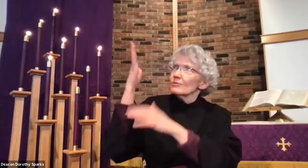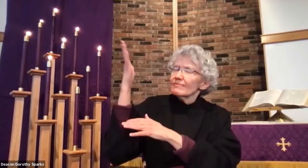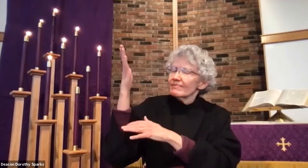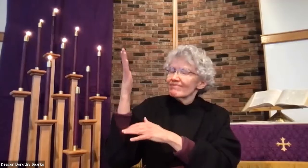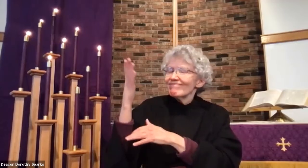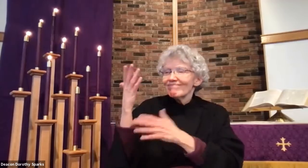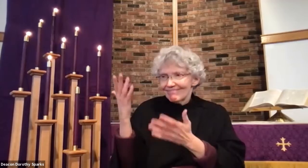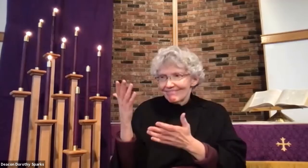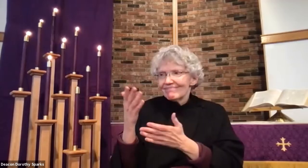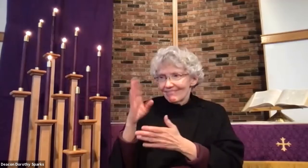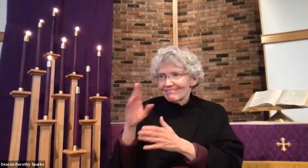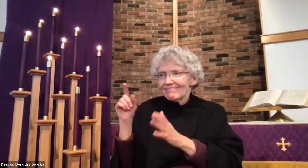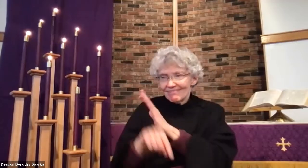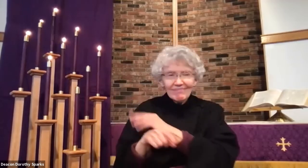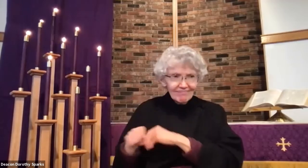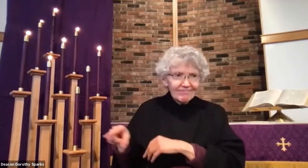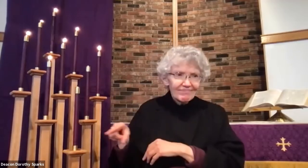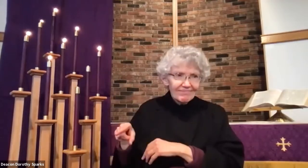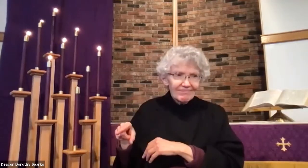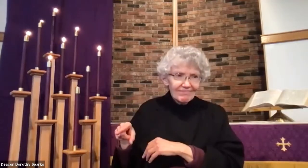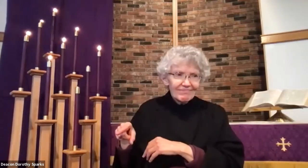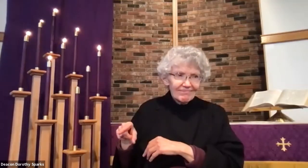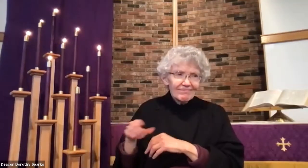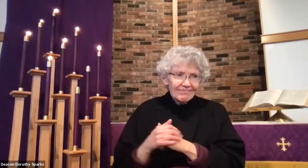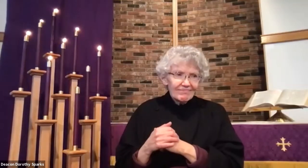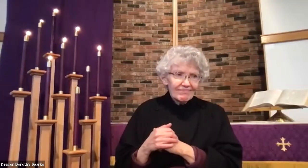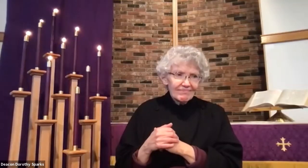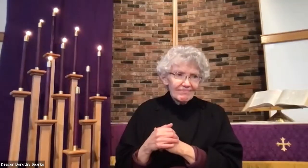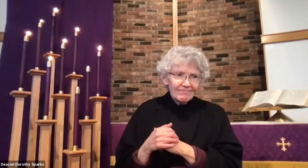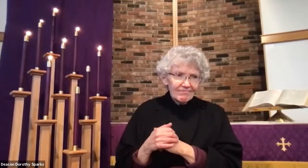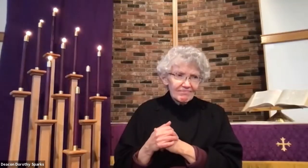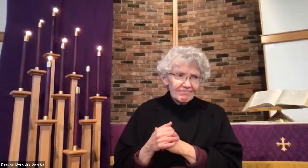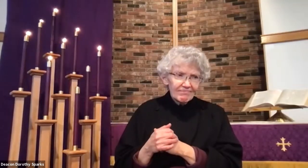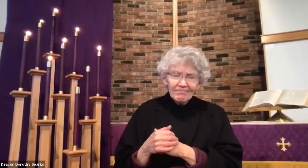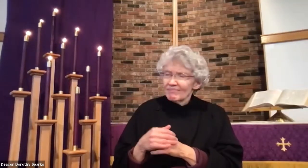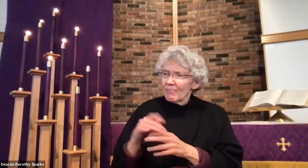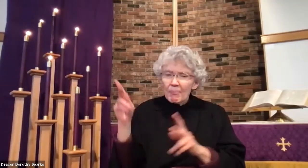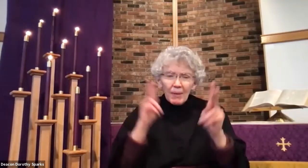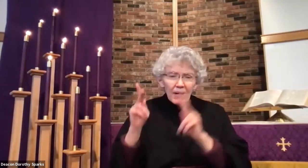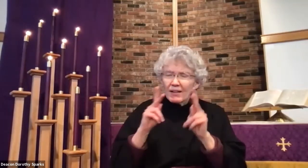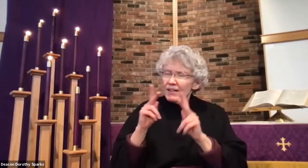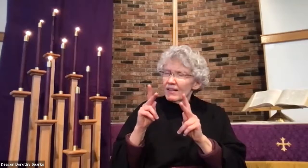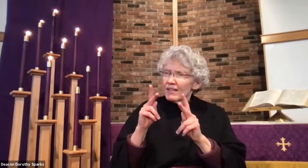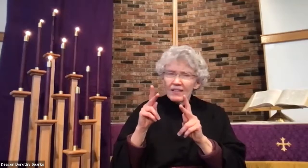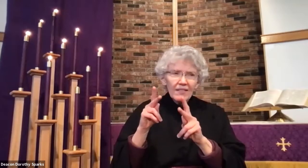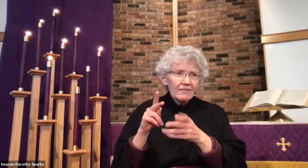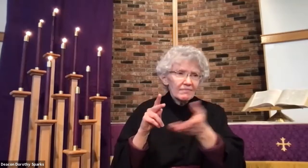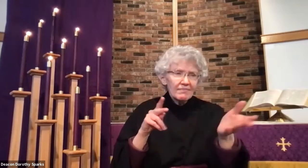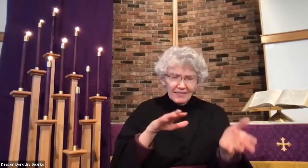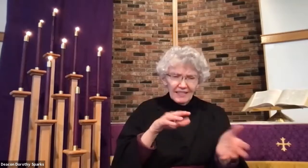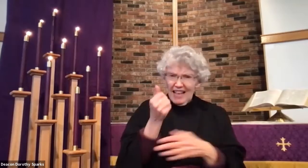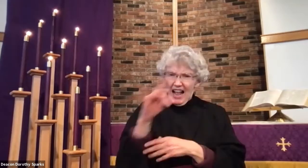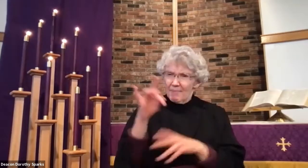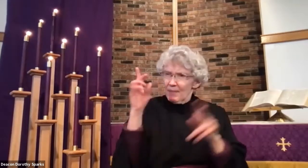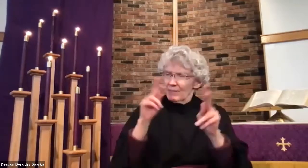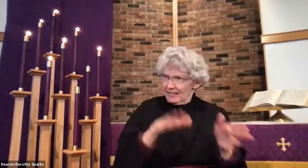Galilee? No, they were not. But if you do not decide now to change your lives, you will all be destroyed